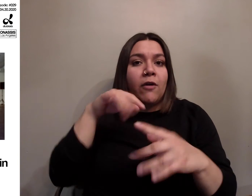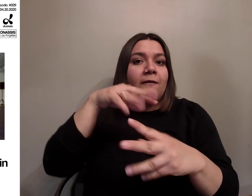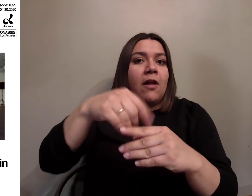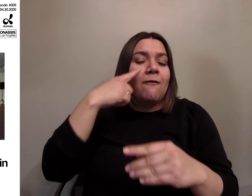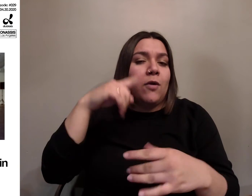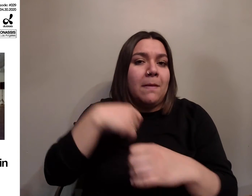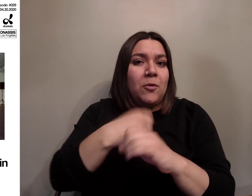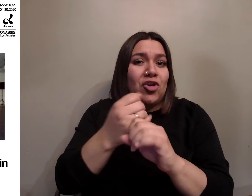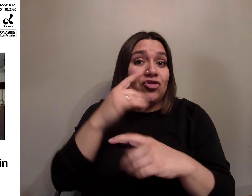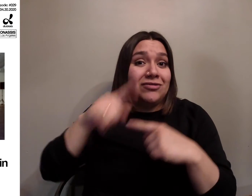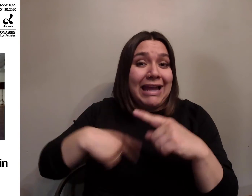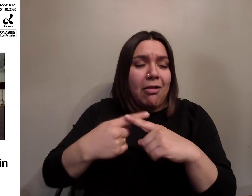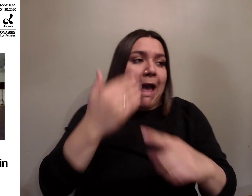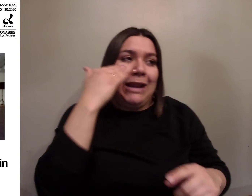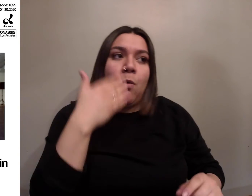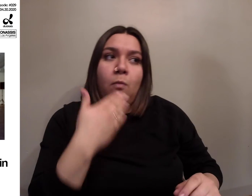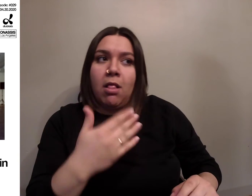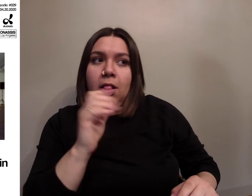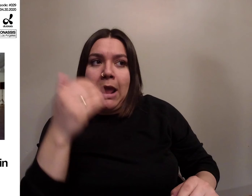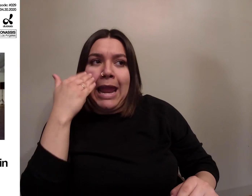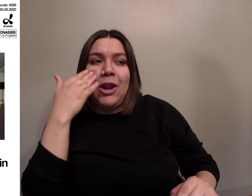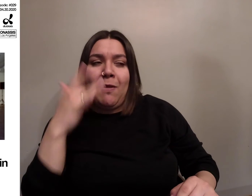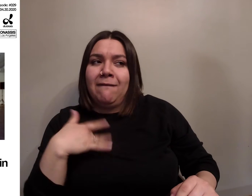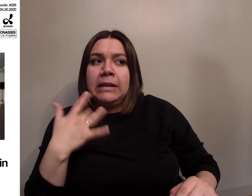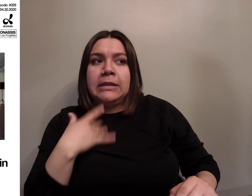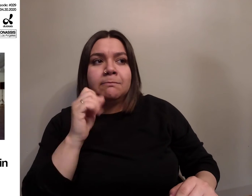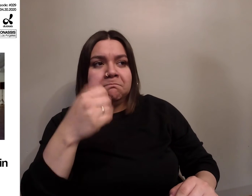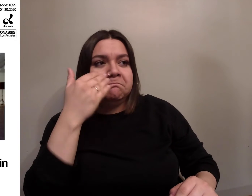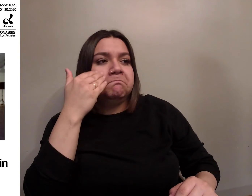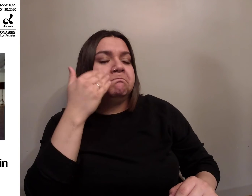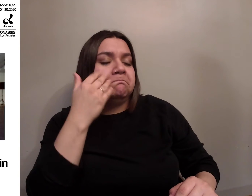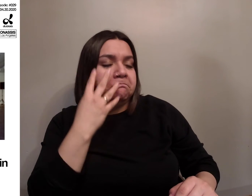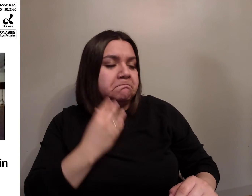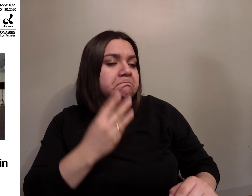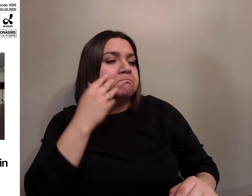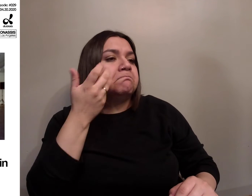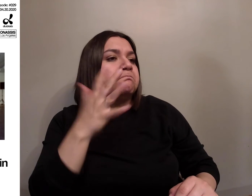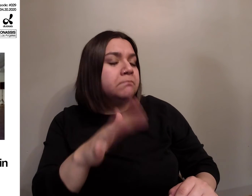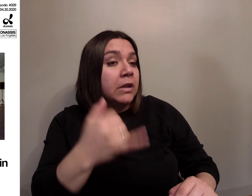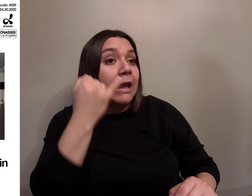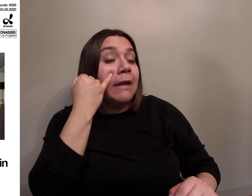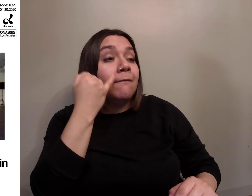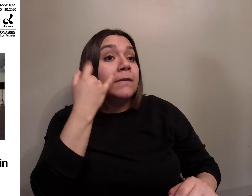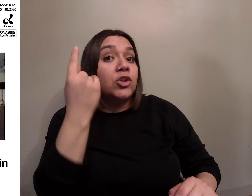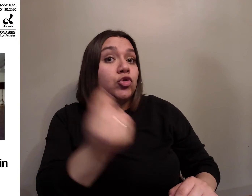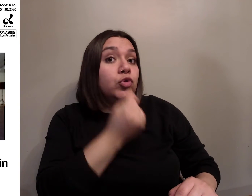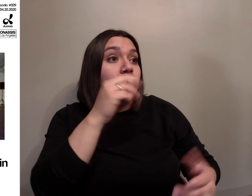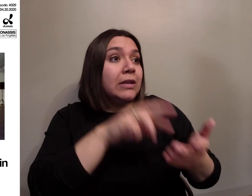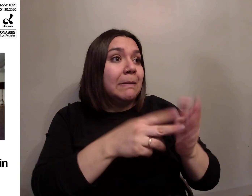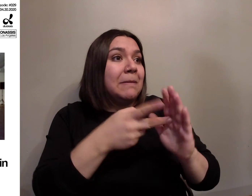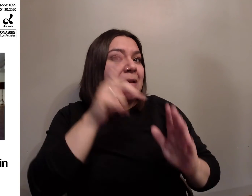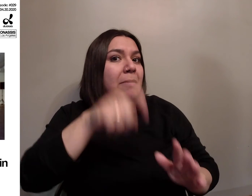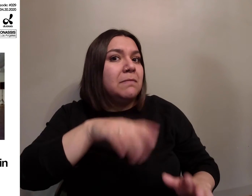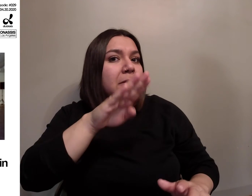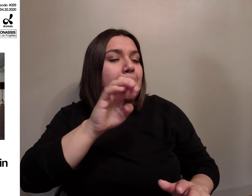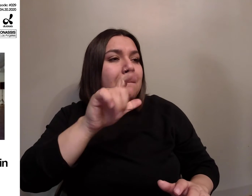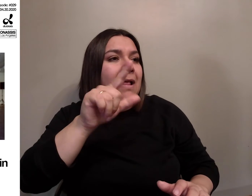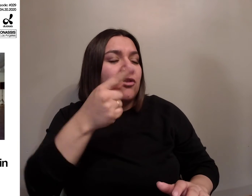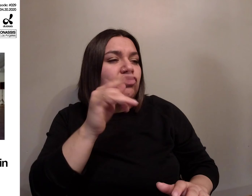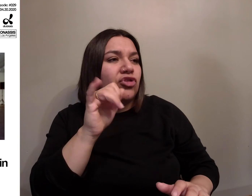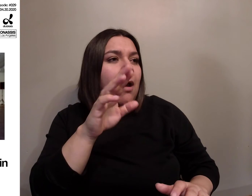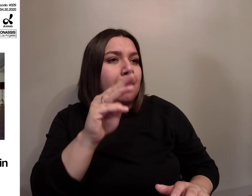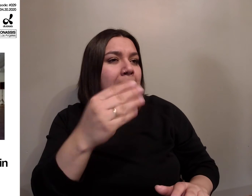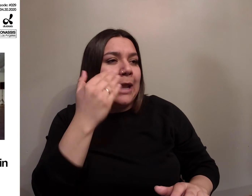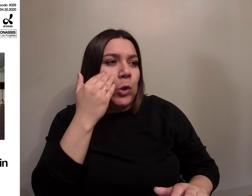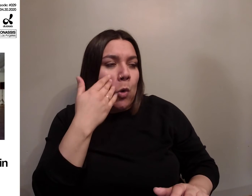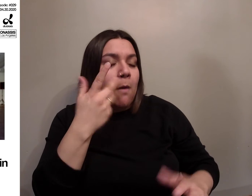through culture, as if one was traveling through cities one had to do, as they say. Absolutely. So